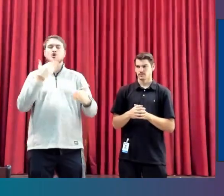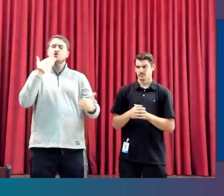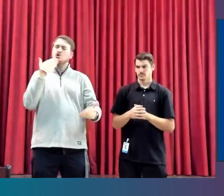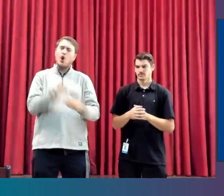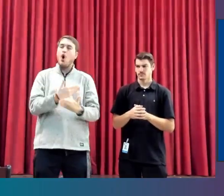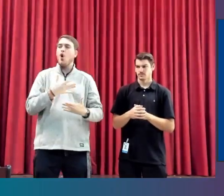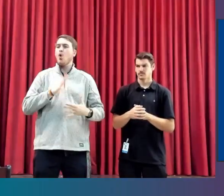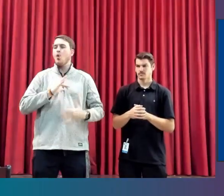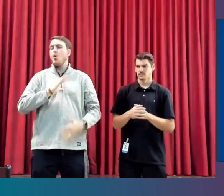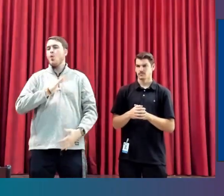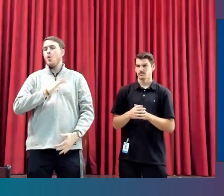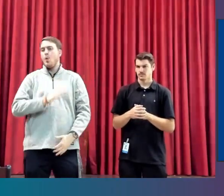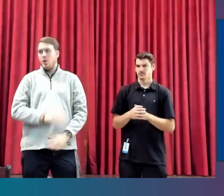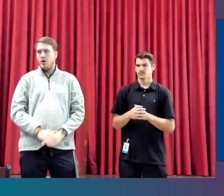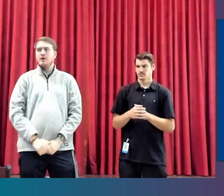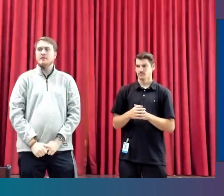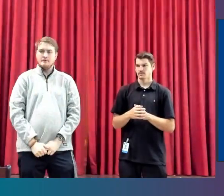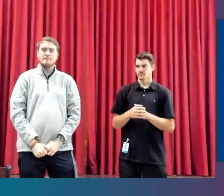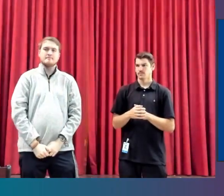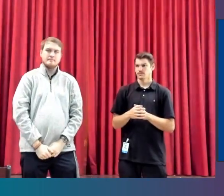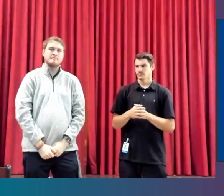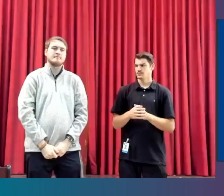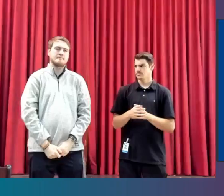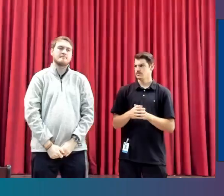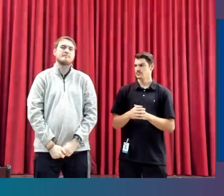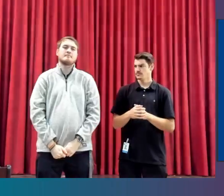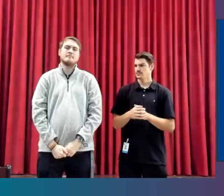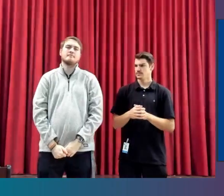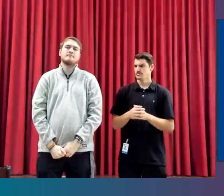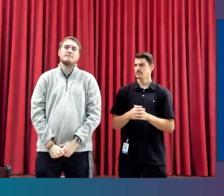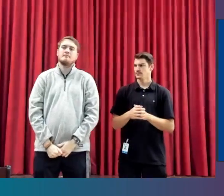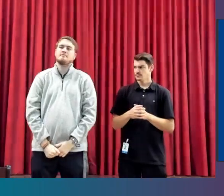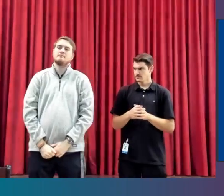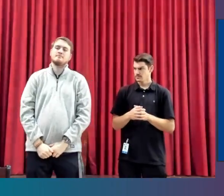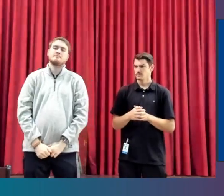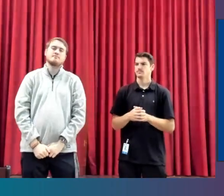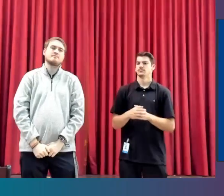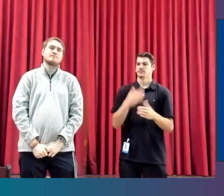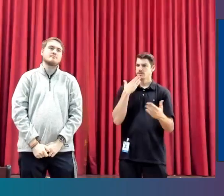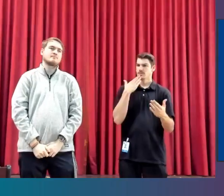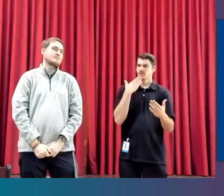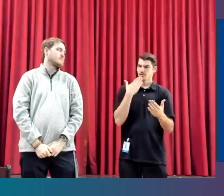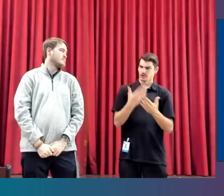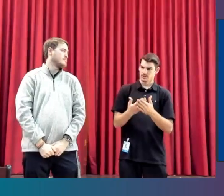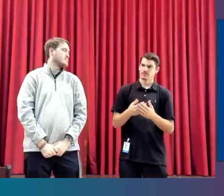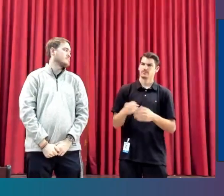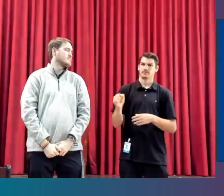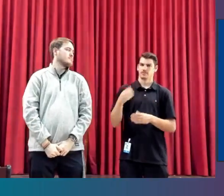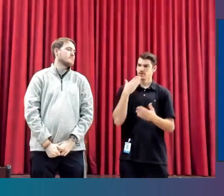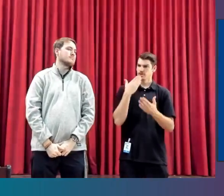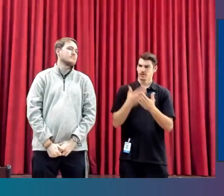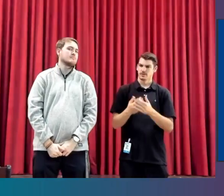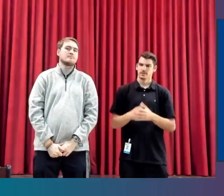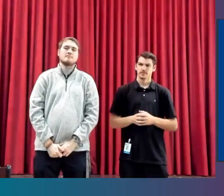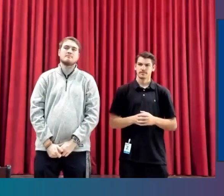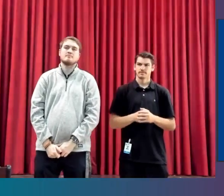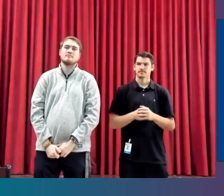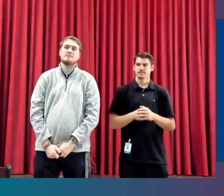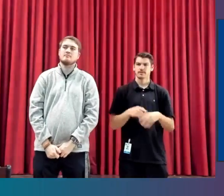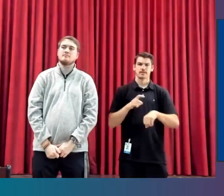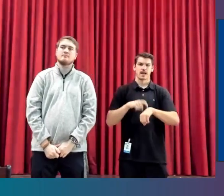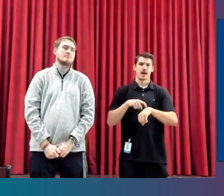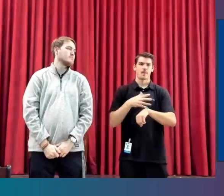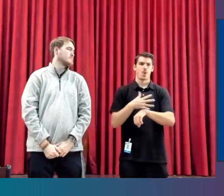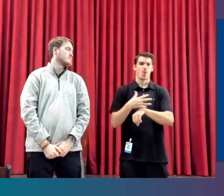manager, who's great now, like I explained, is able to replace those. That's good. So we ran out of